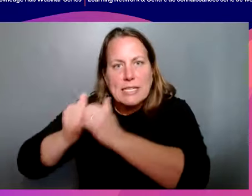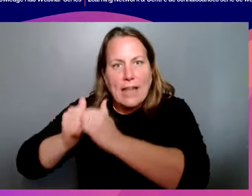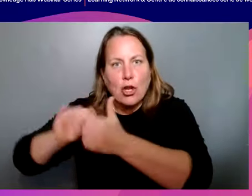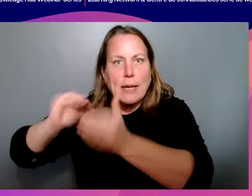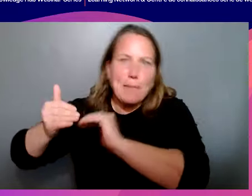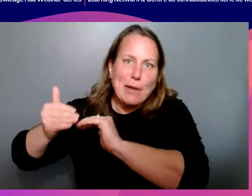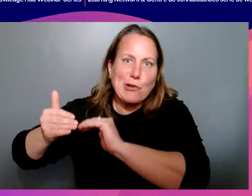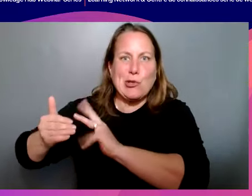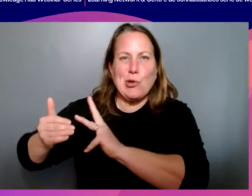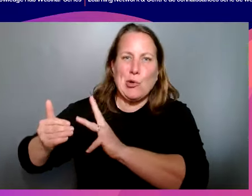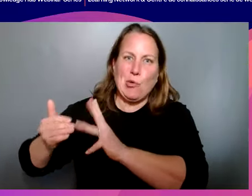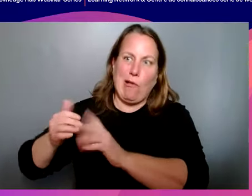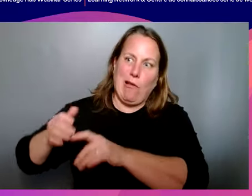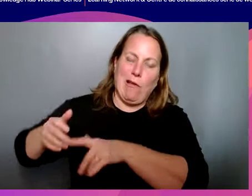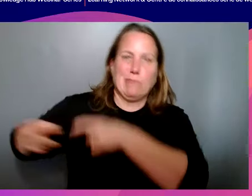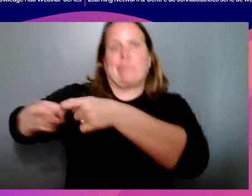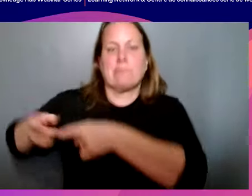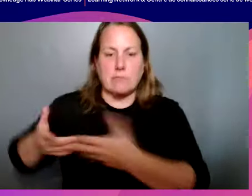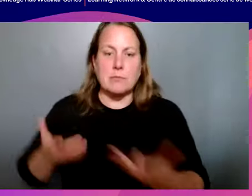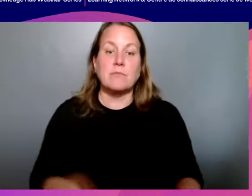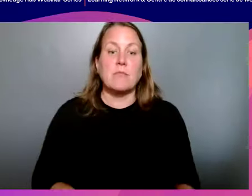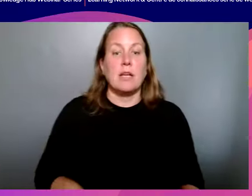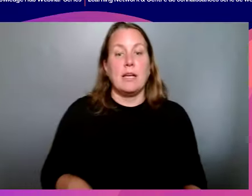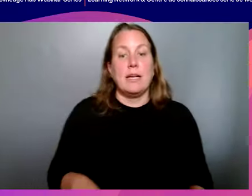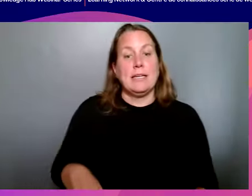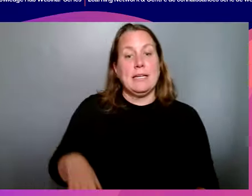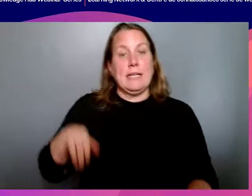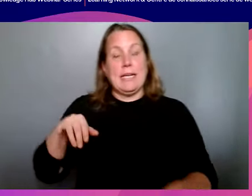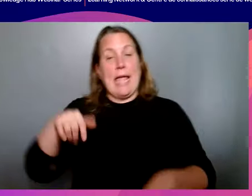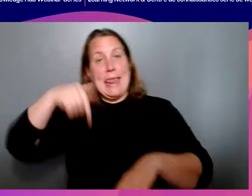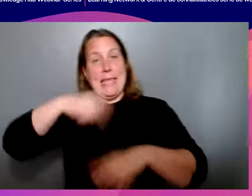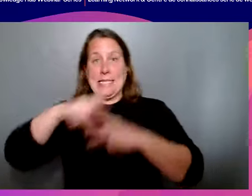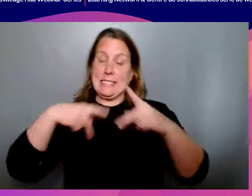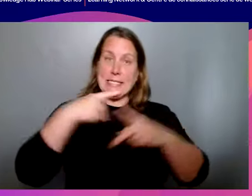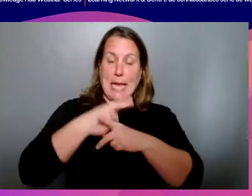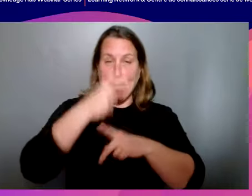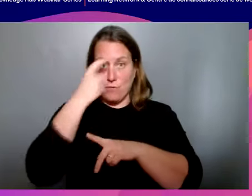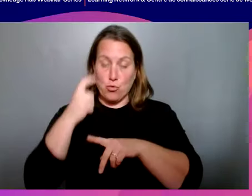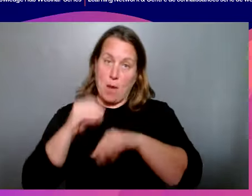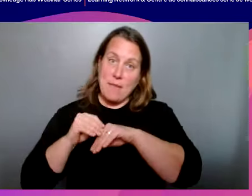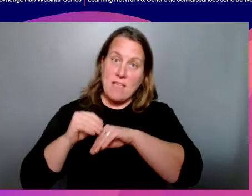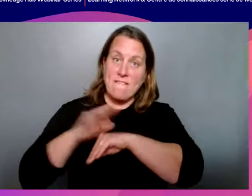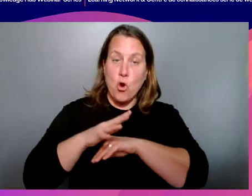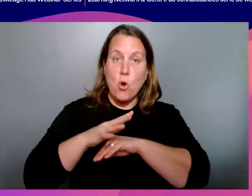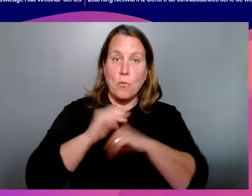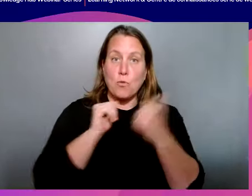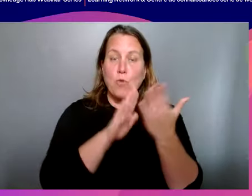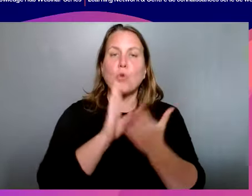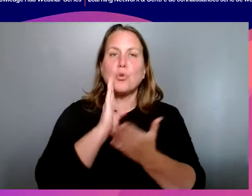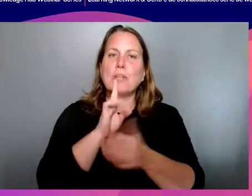A 2S LGBTQIA plus trauma-informed approach integrates cultural awareness,